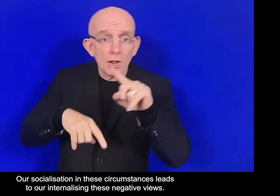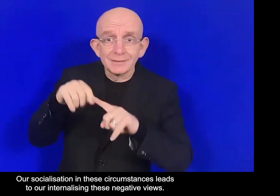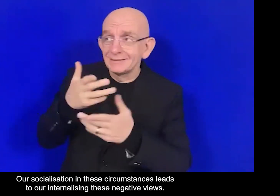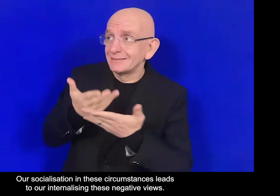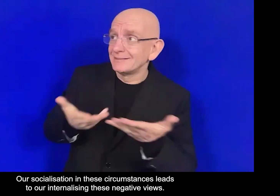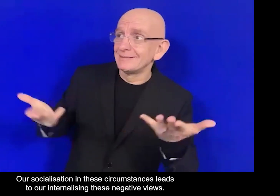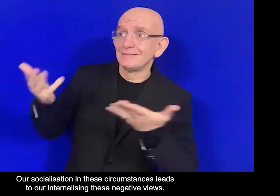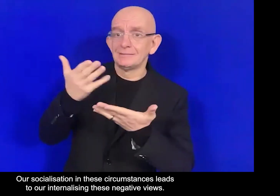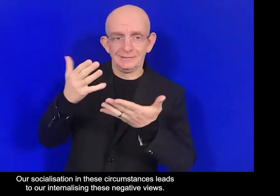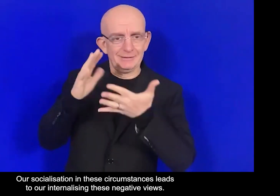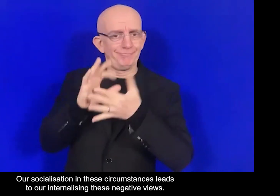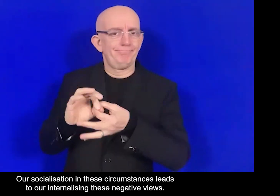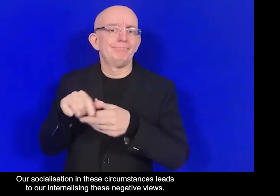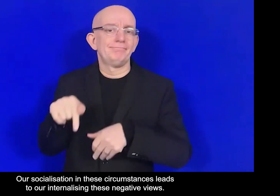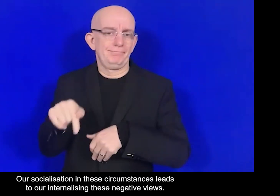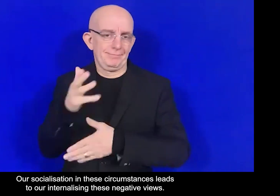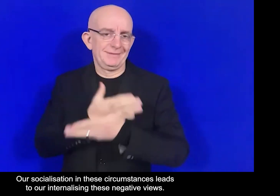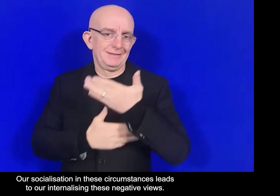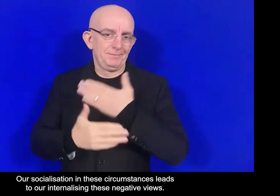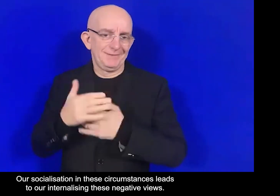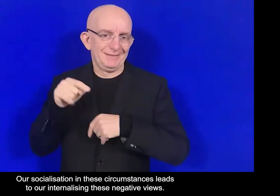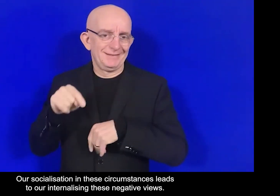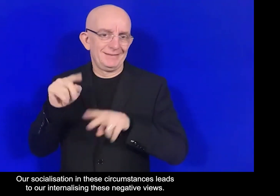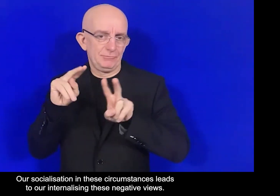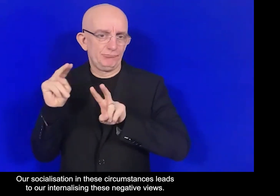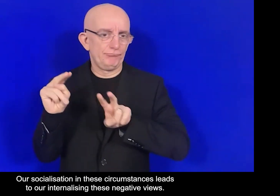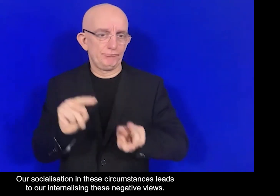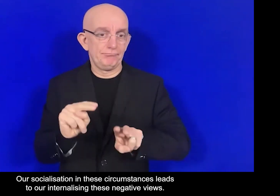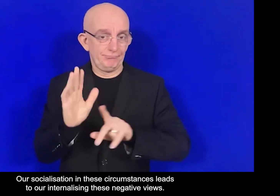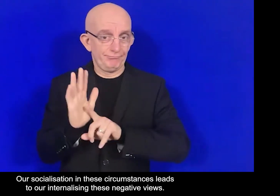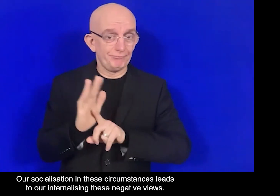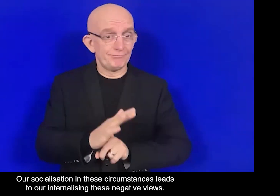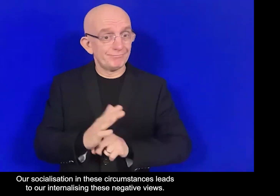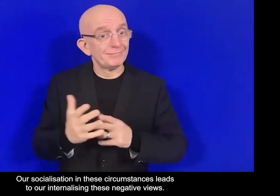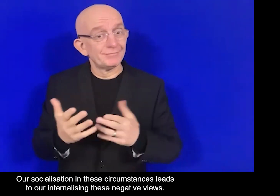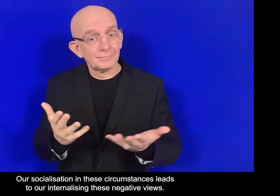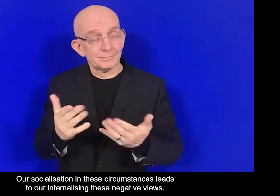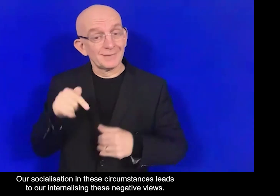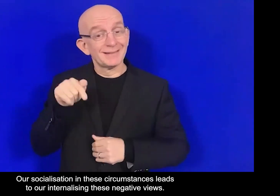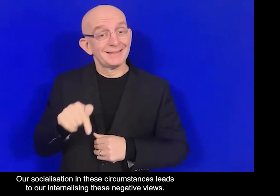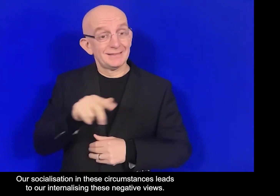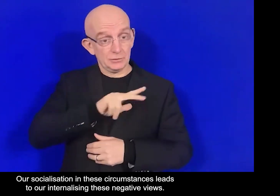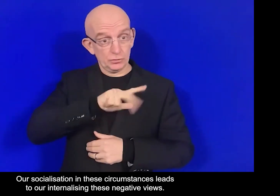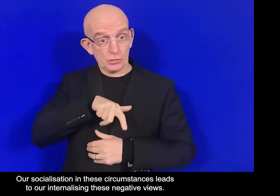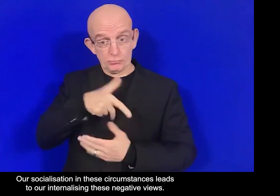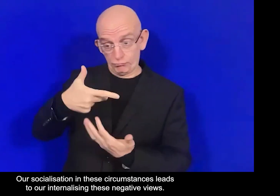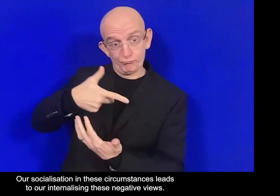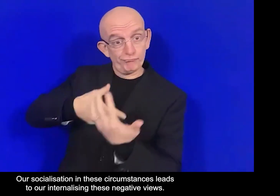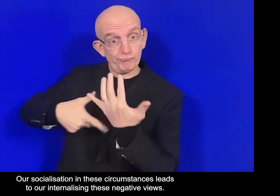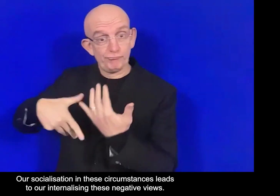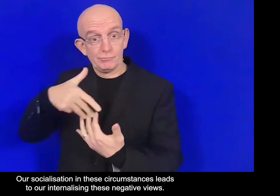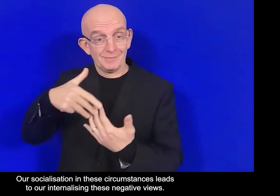Our socialization in these circumstances leads to our internalizing